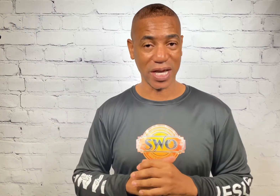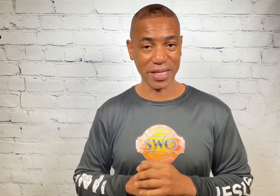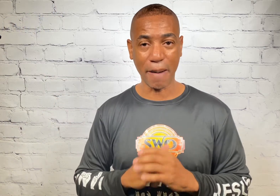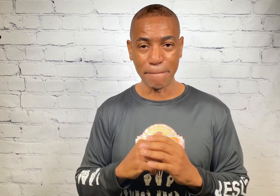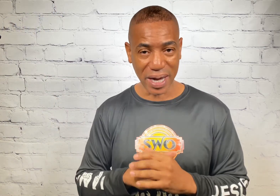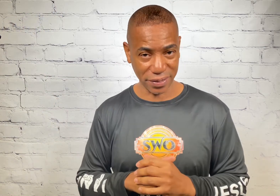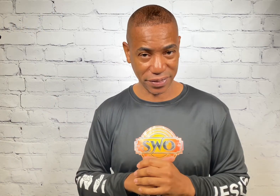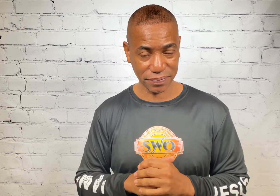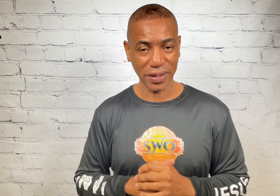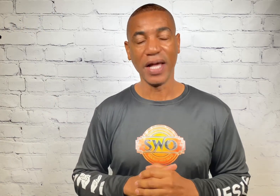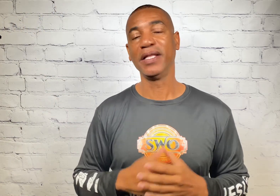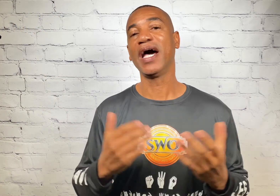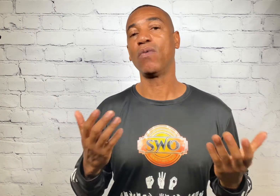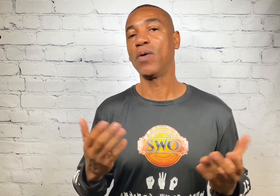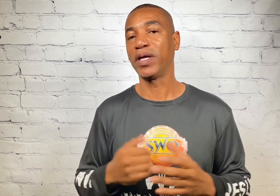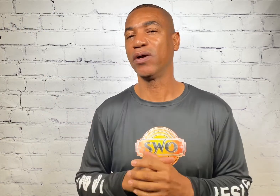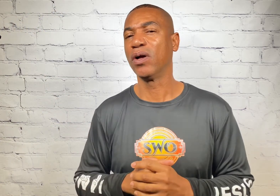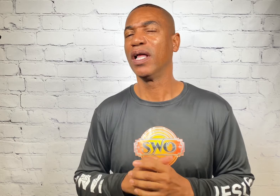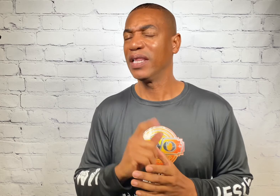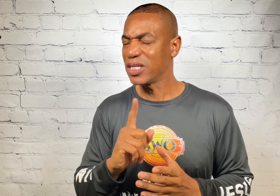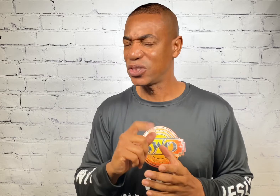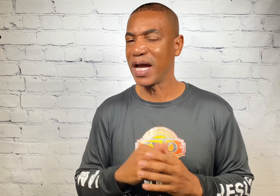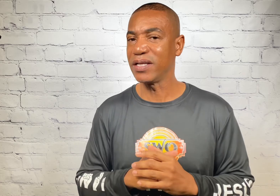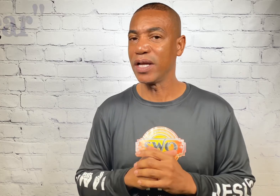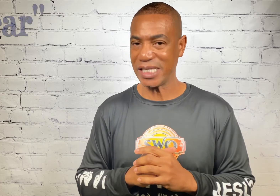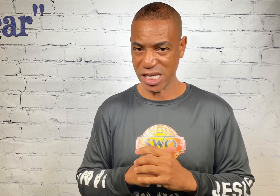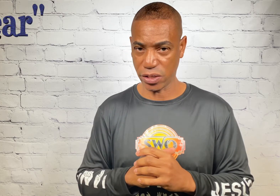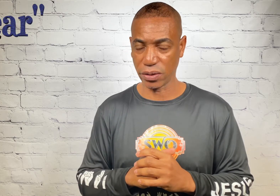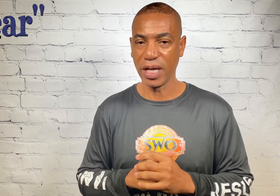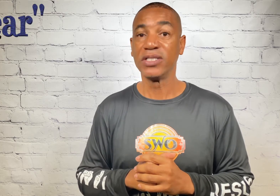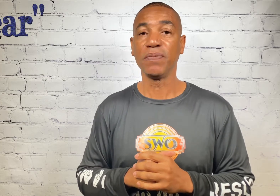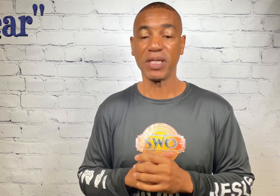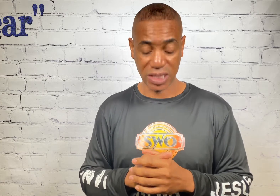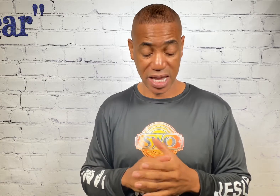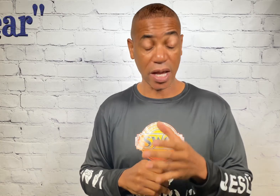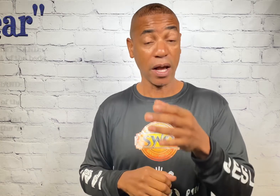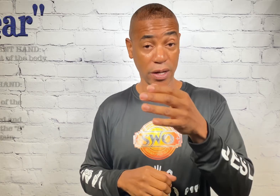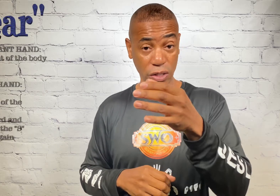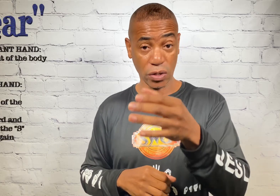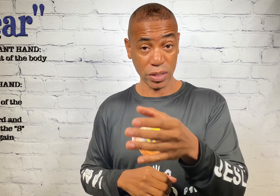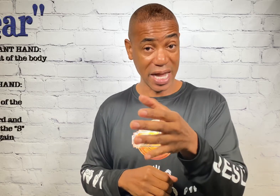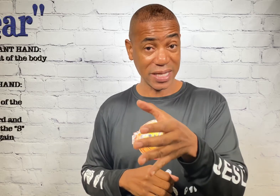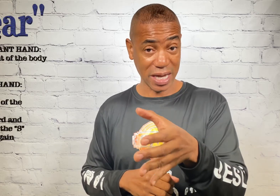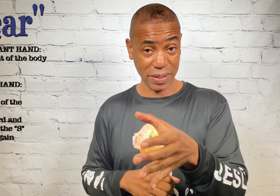sign month. Now, while we're here, let's sign year. Simply take your non-dominant